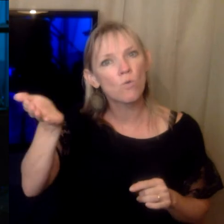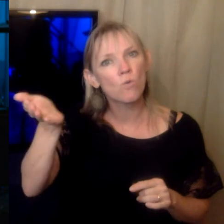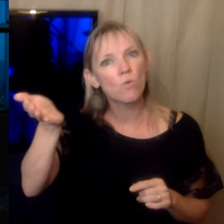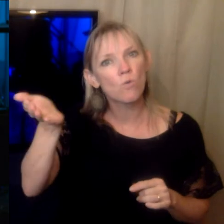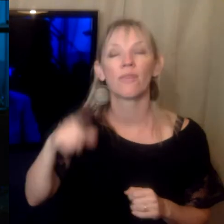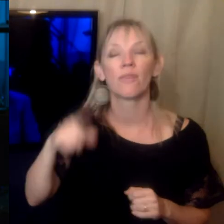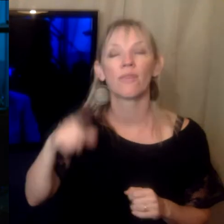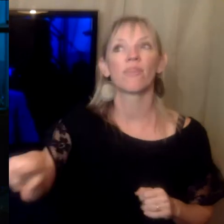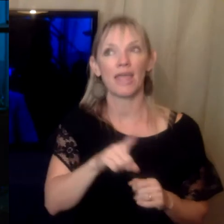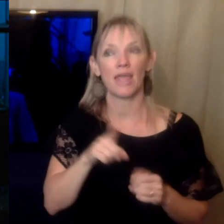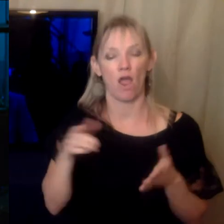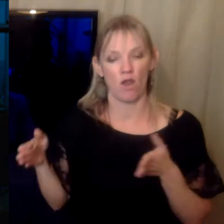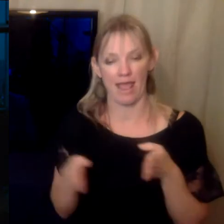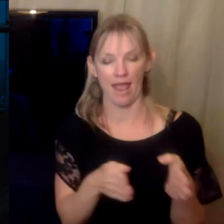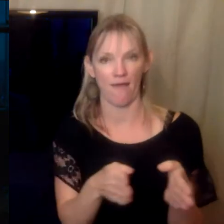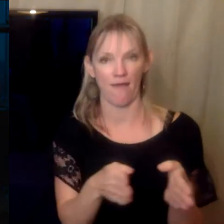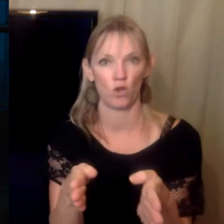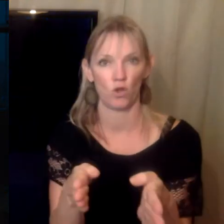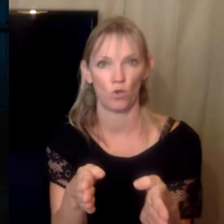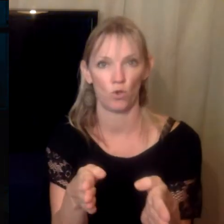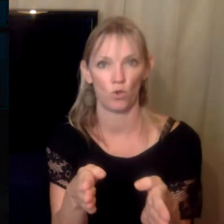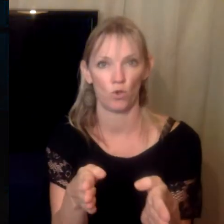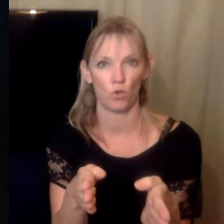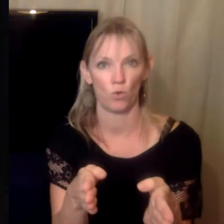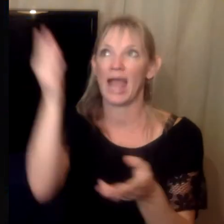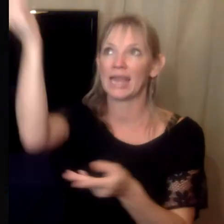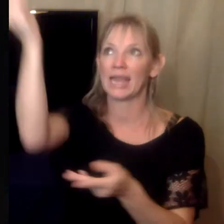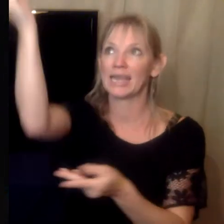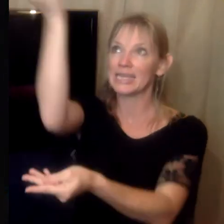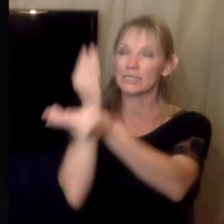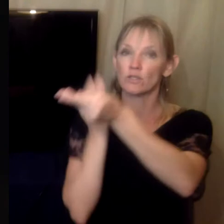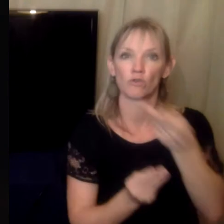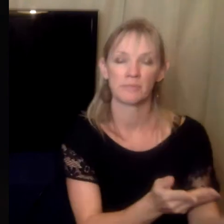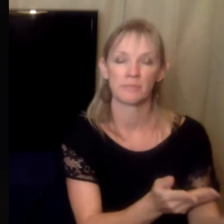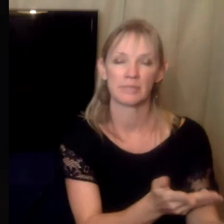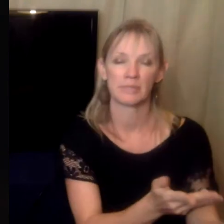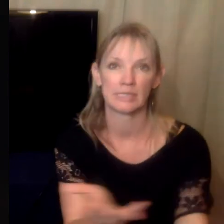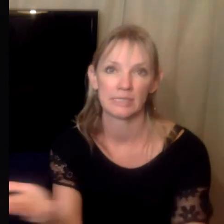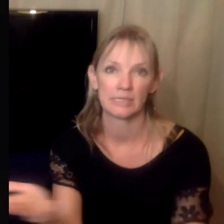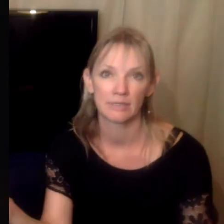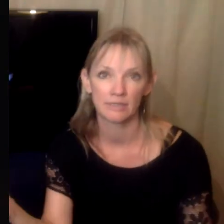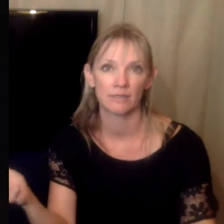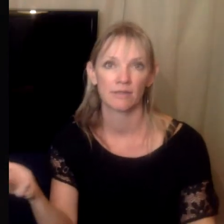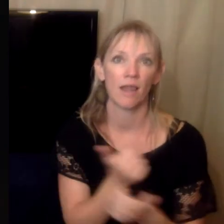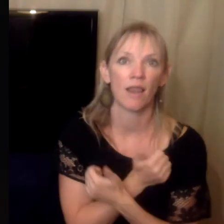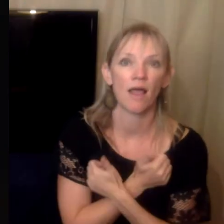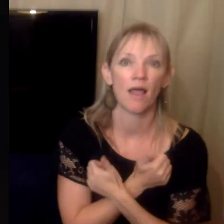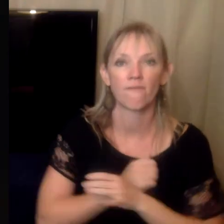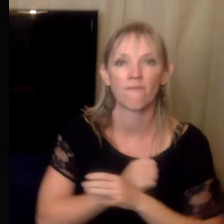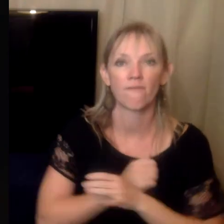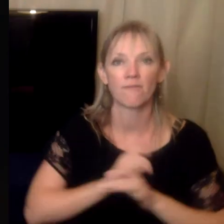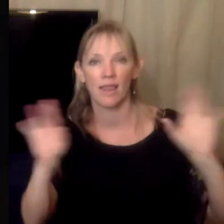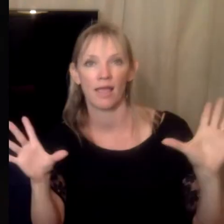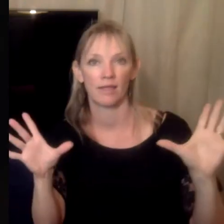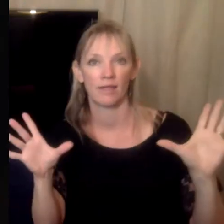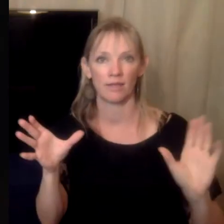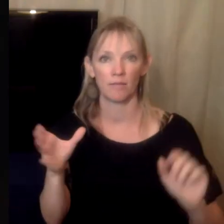are an avenue, an instrument for the love, the light, the power of the Spirit.